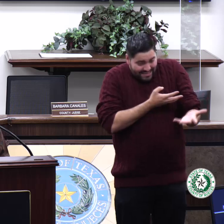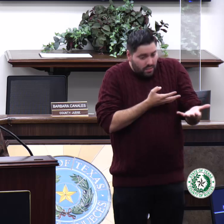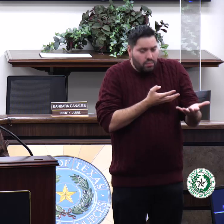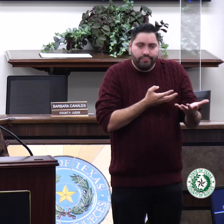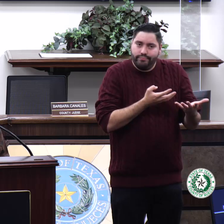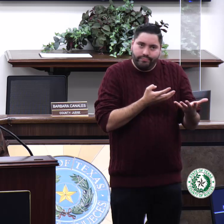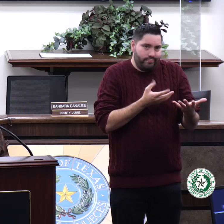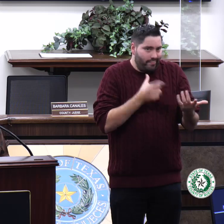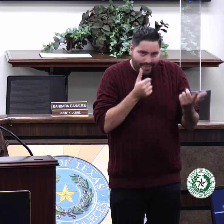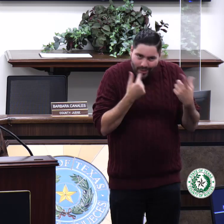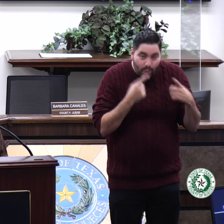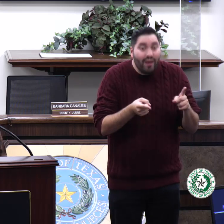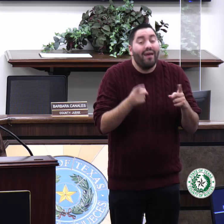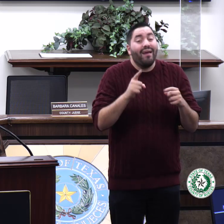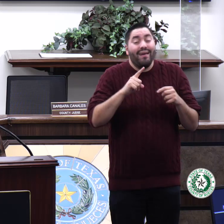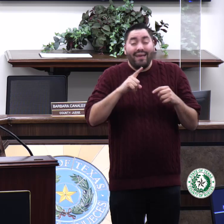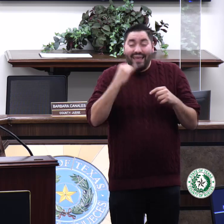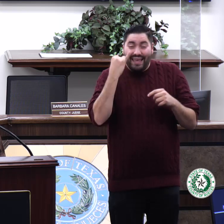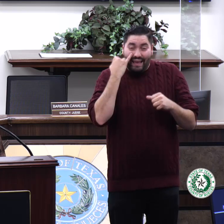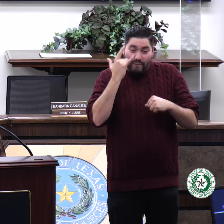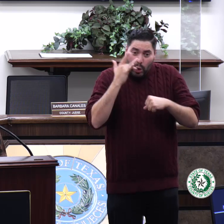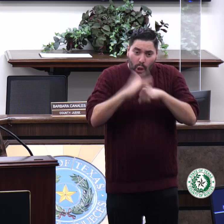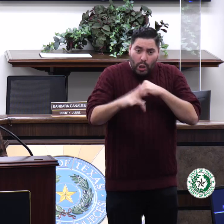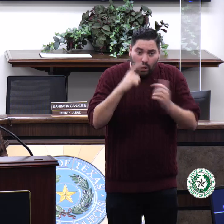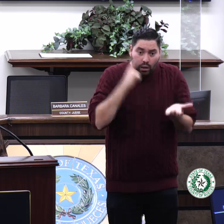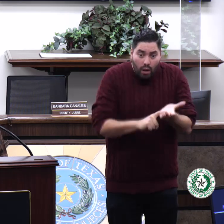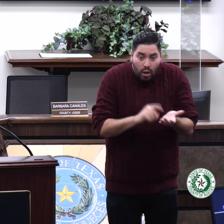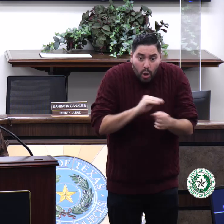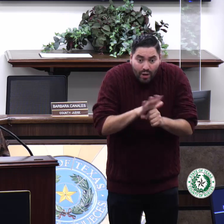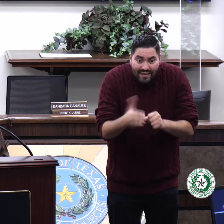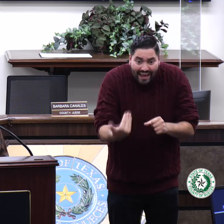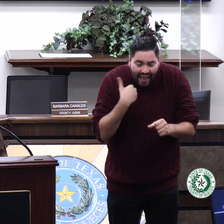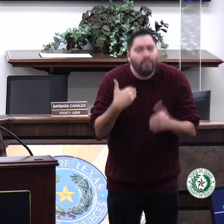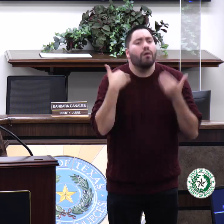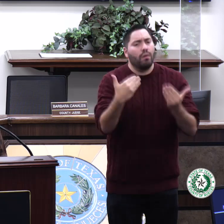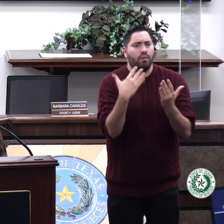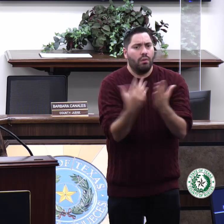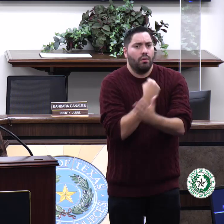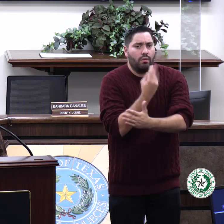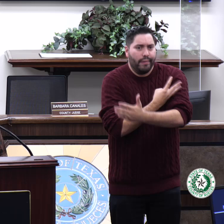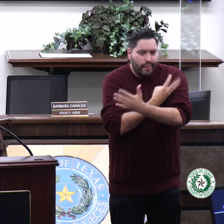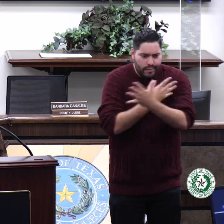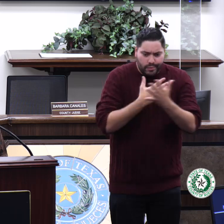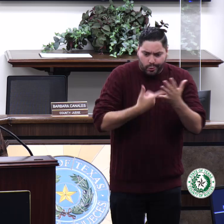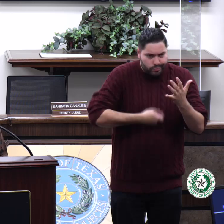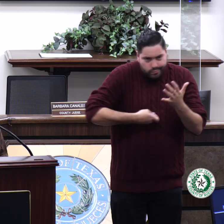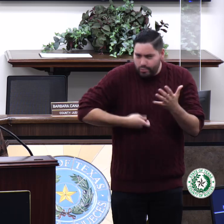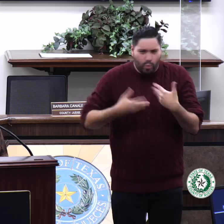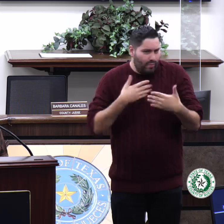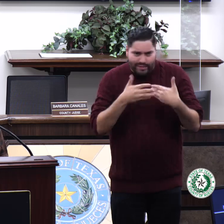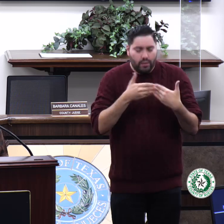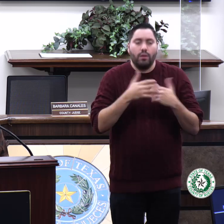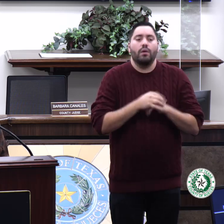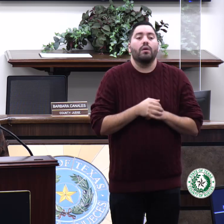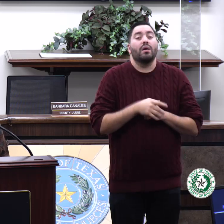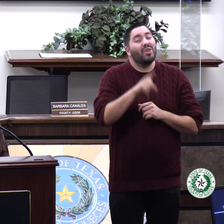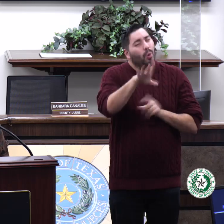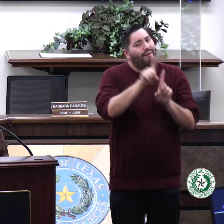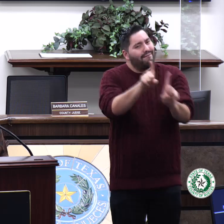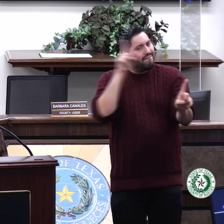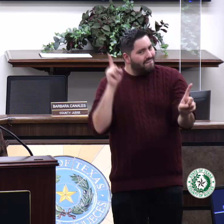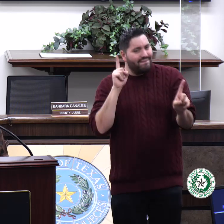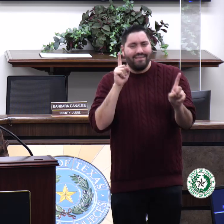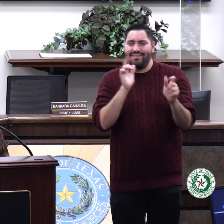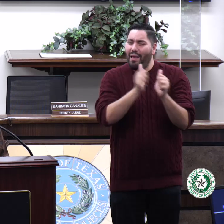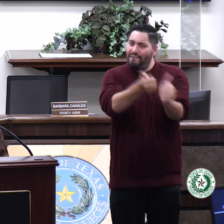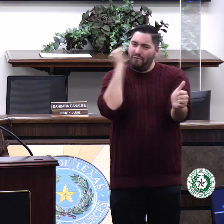days, to receive that monoclonal antibody. You want to avoid big crowds as much as possible, whether shopping, dining, or